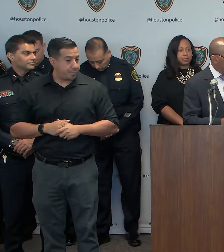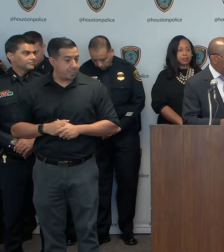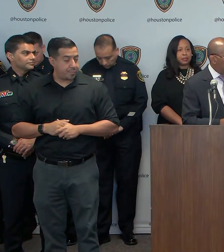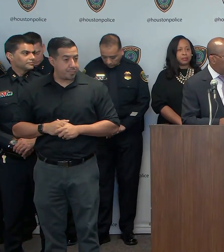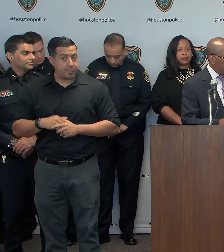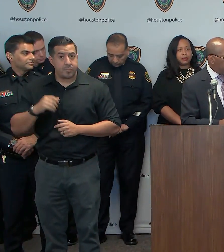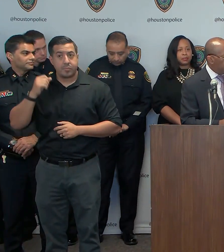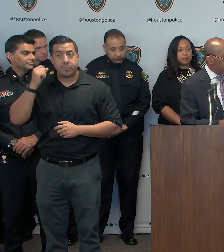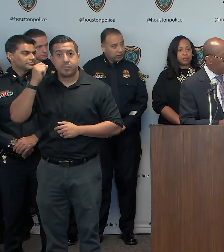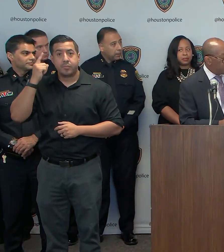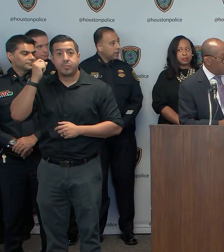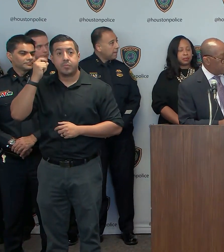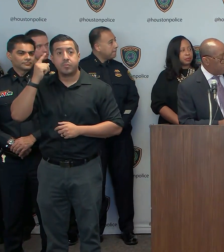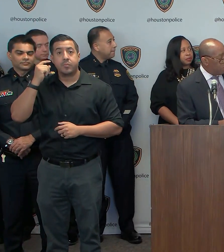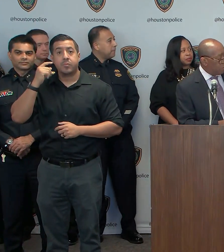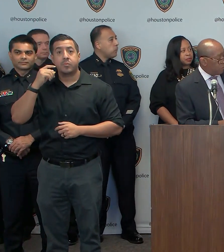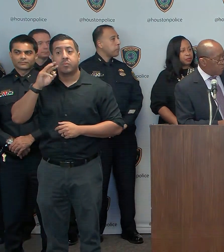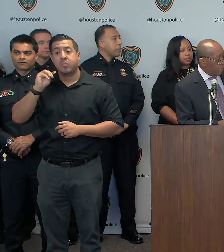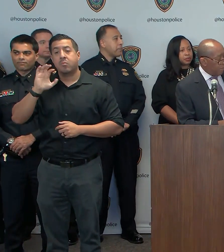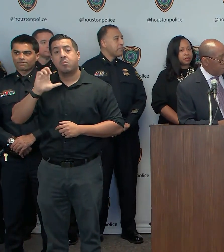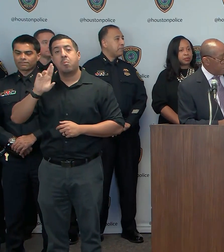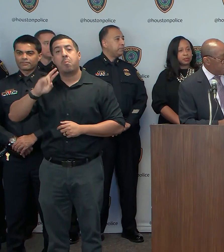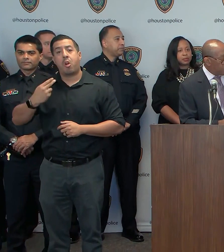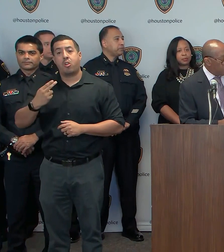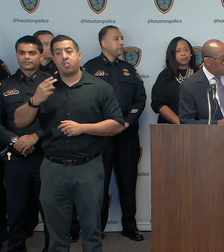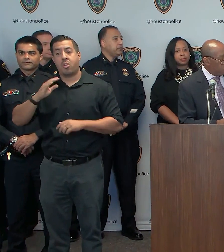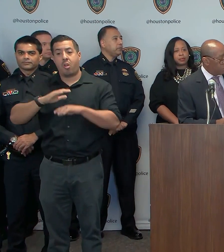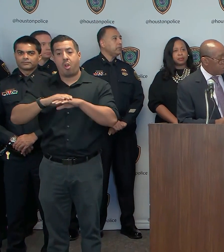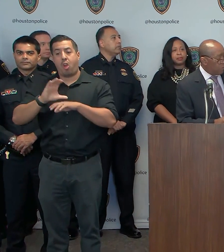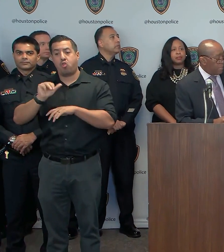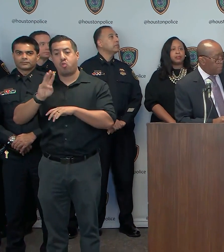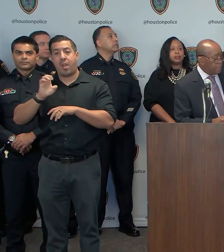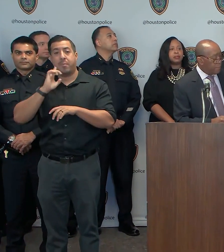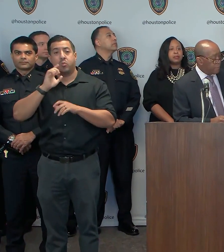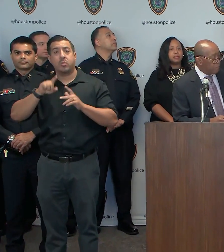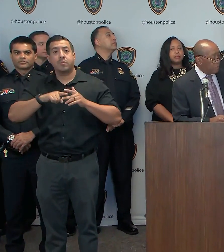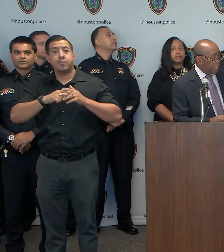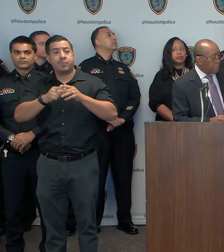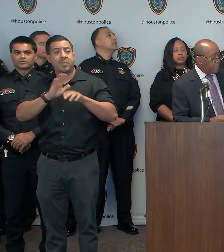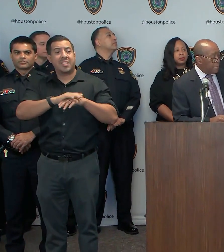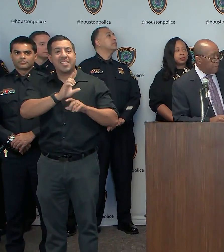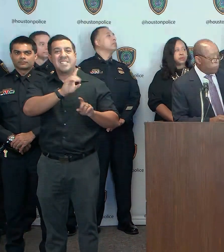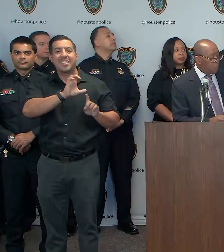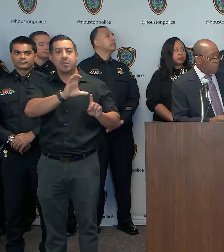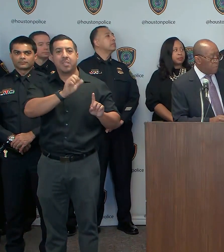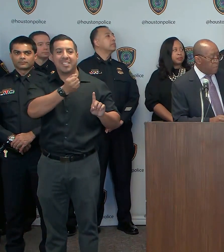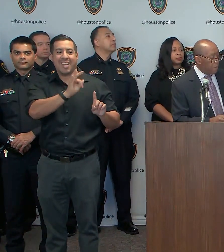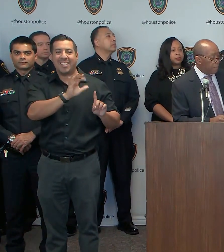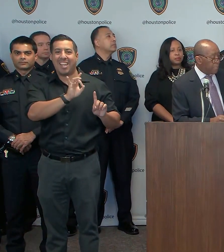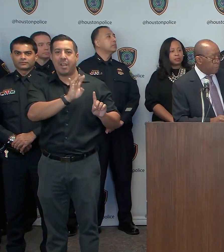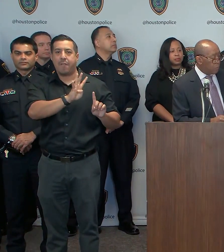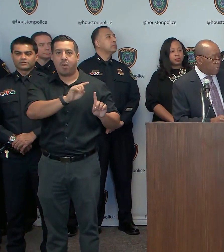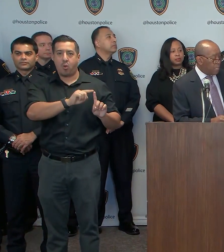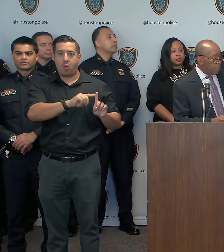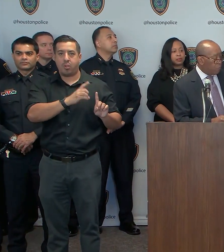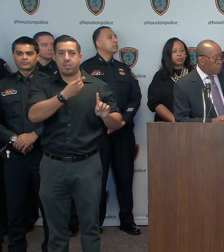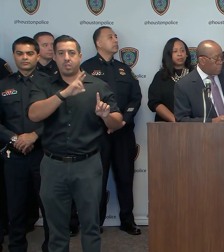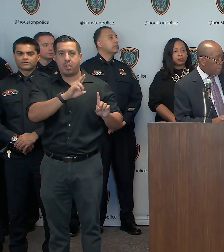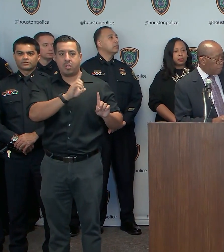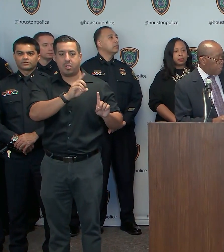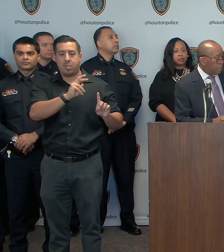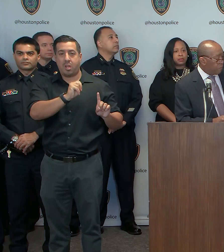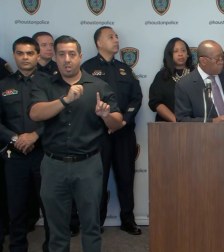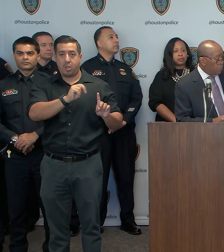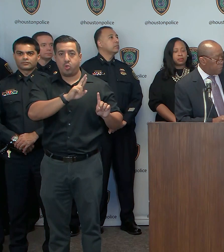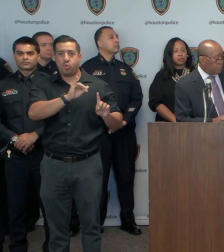And essentially, the March on Crime program was created in December 1984 by Dr. Don